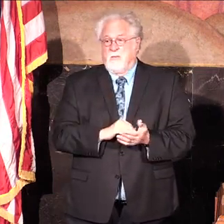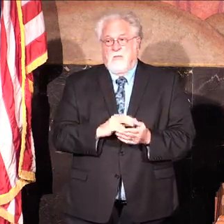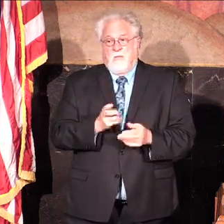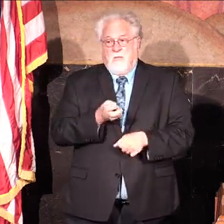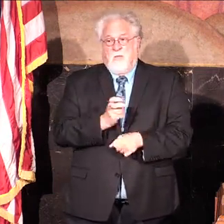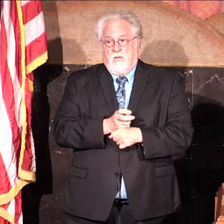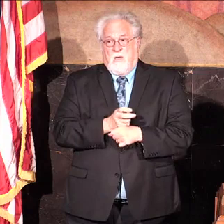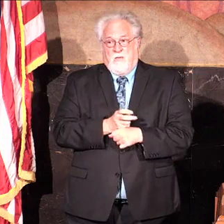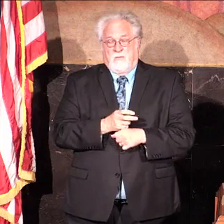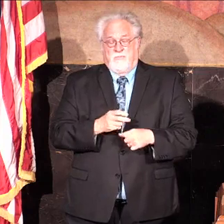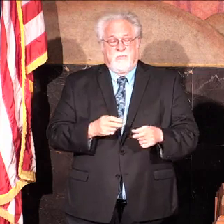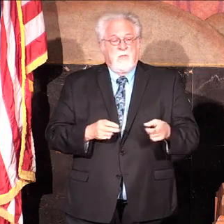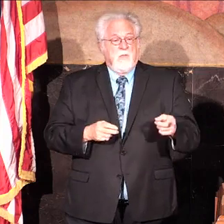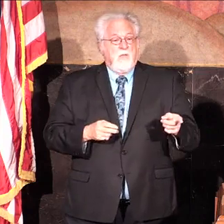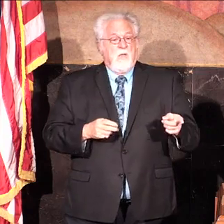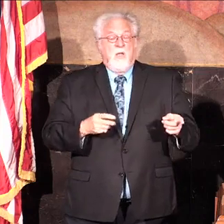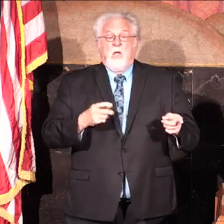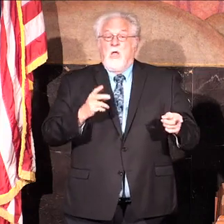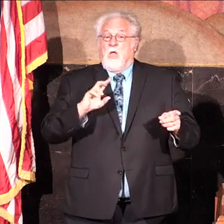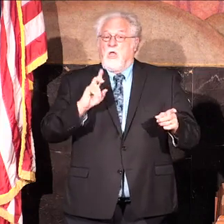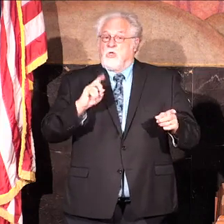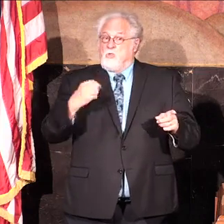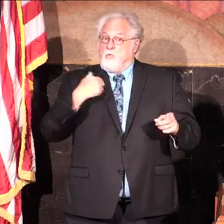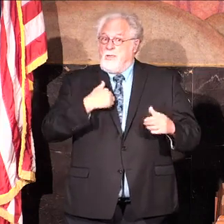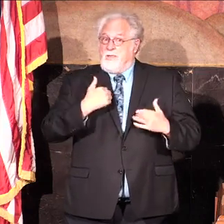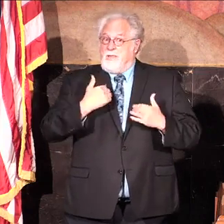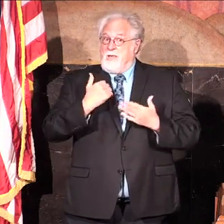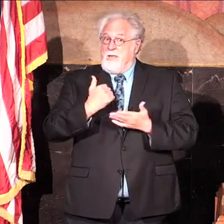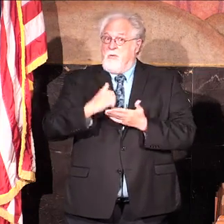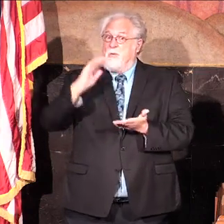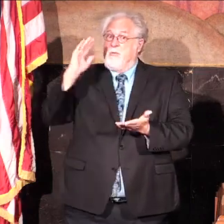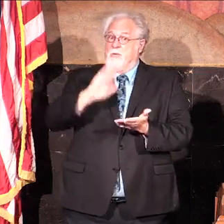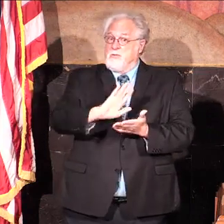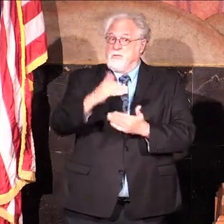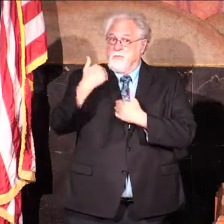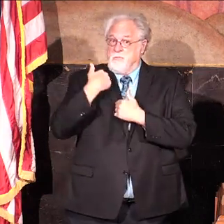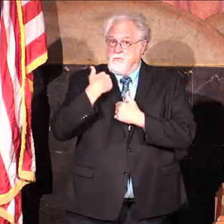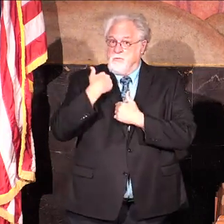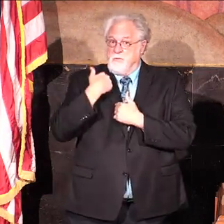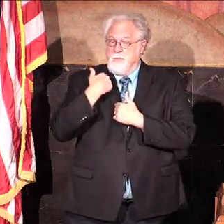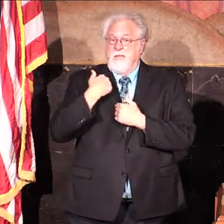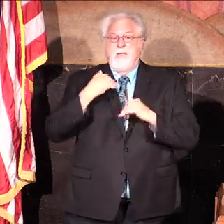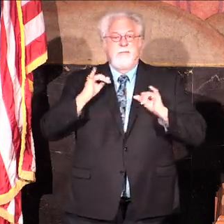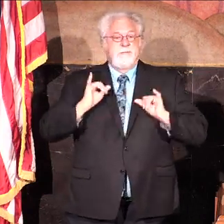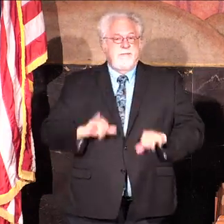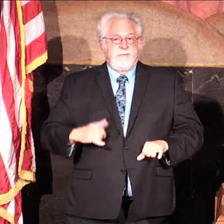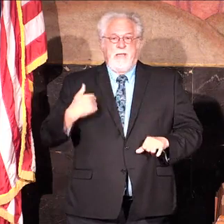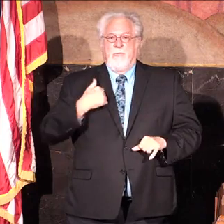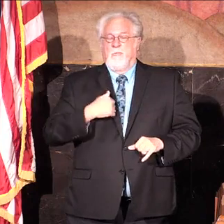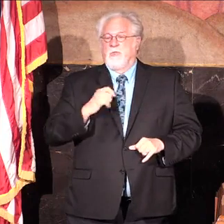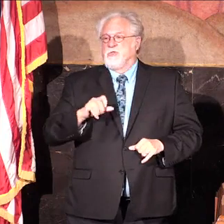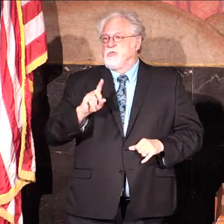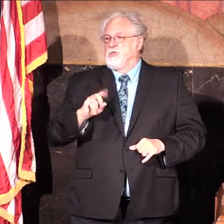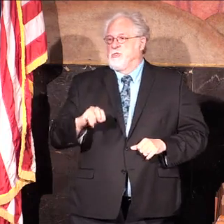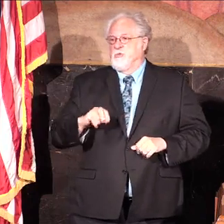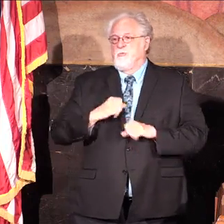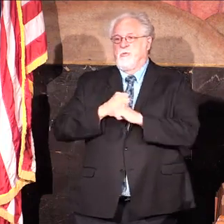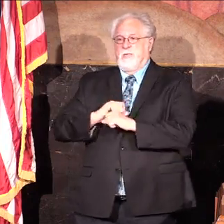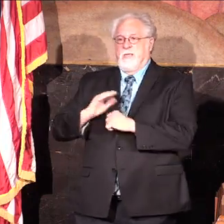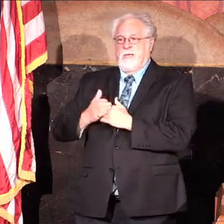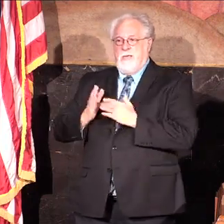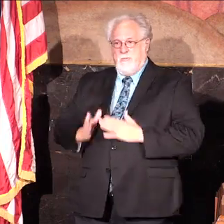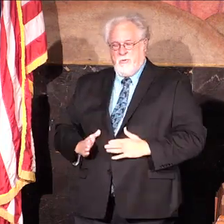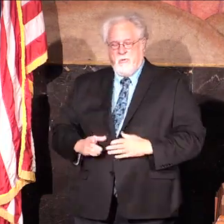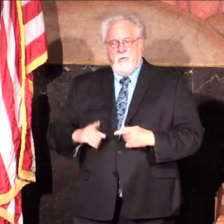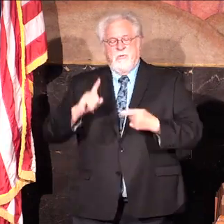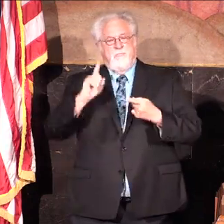circumstances. And one of the things that we can do to lessen that burden on them is the same thing that we should do to protect our neighbor,